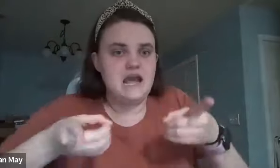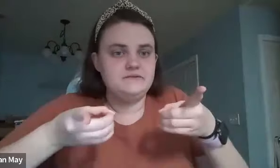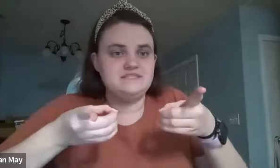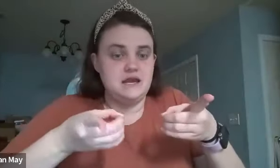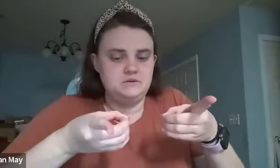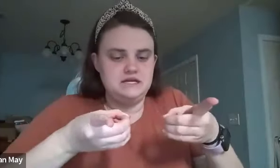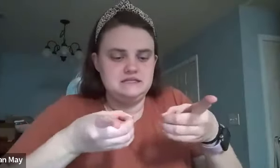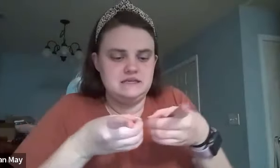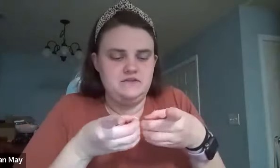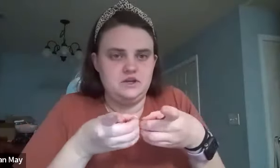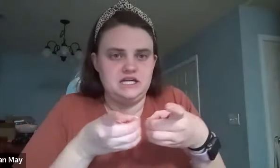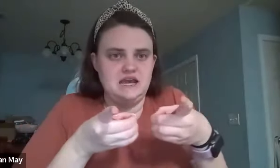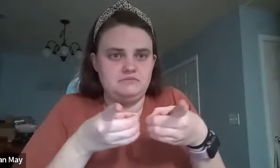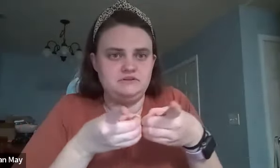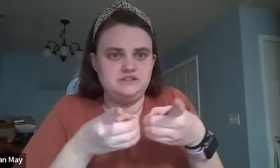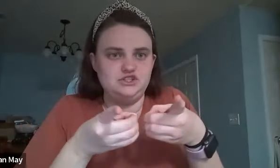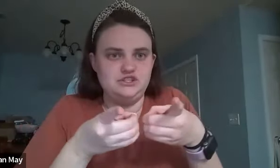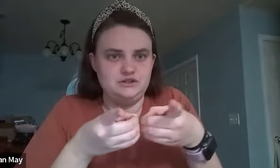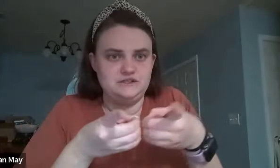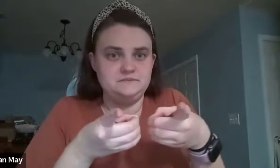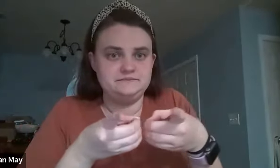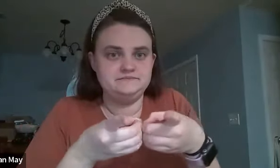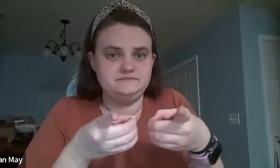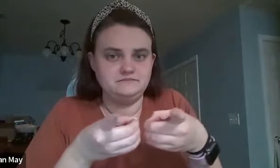have them sideways and they're going to tap desserts.